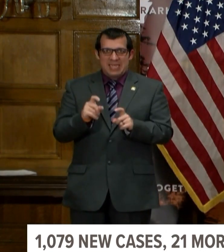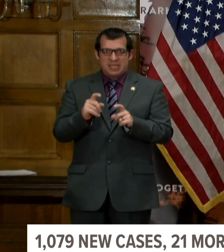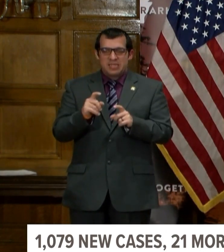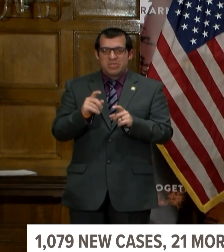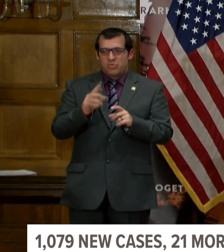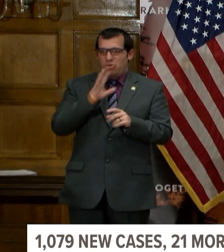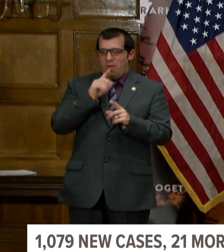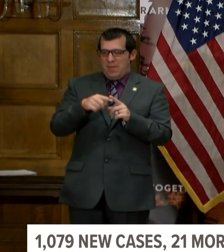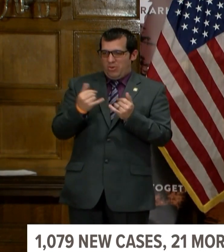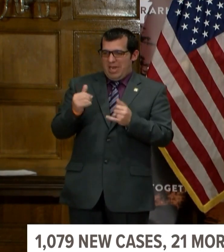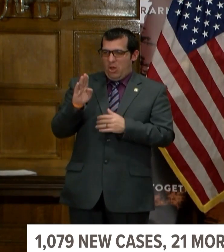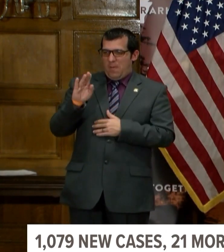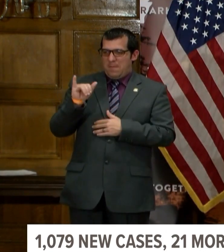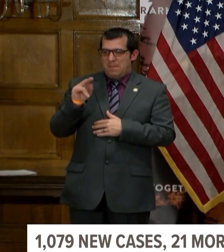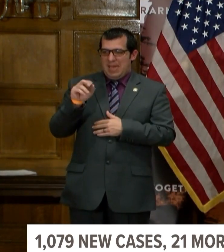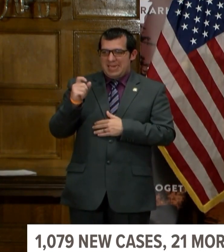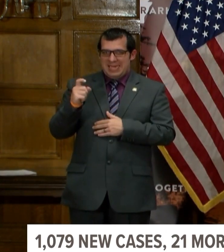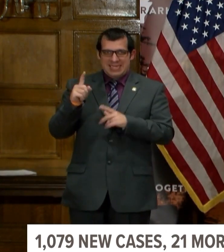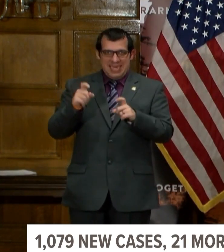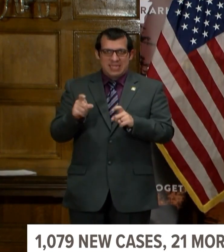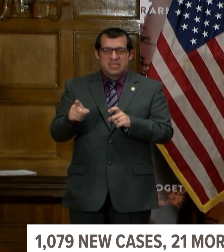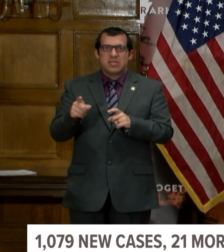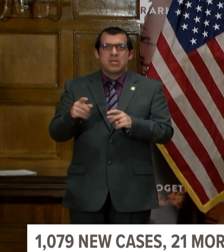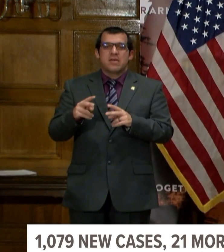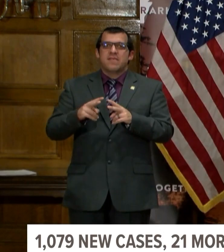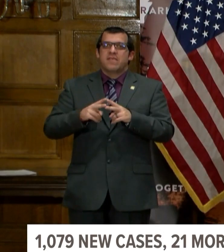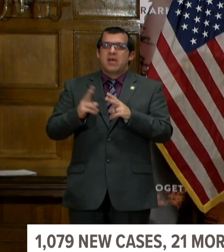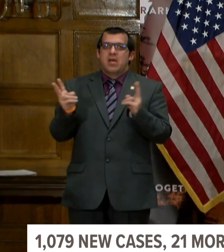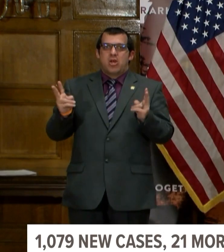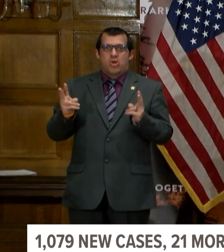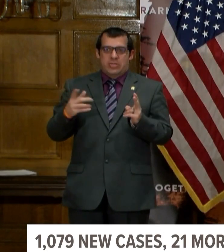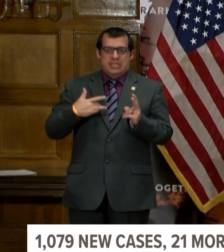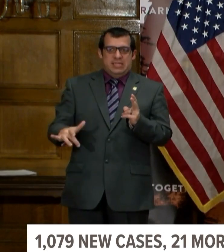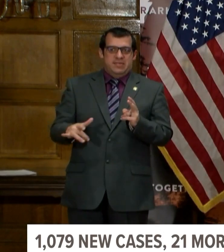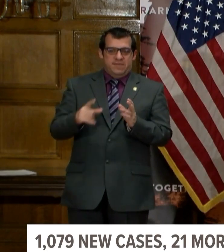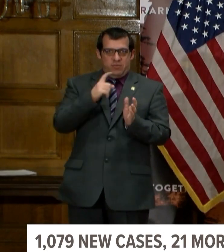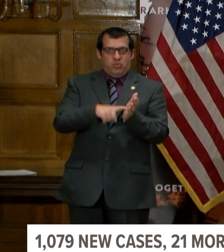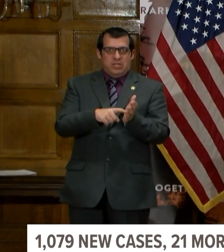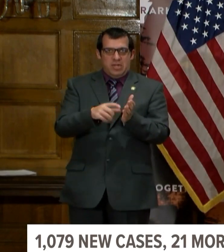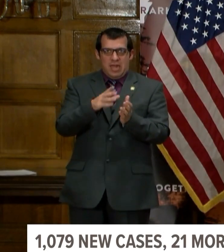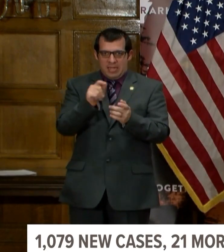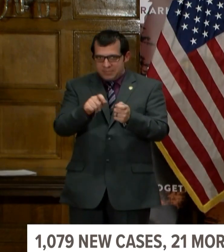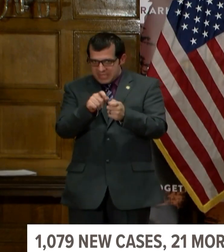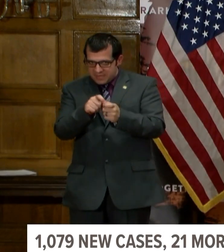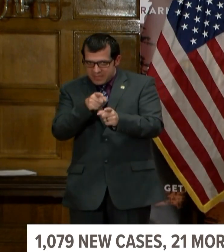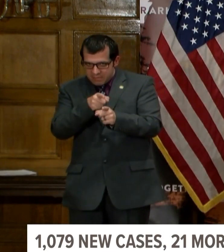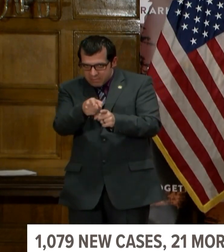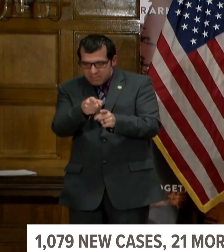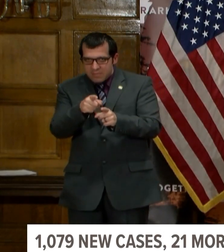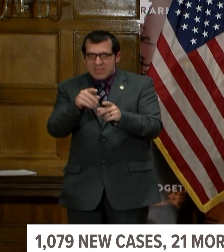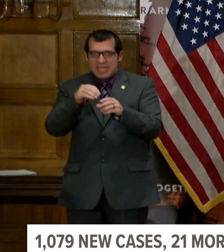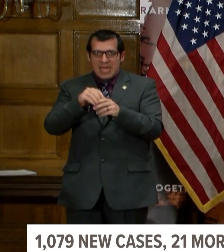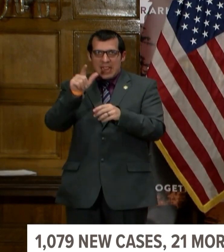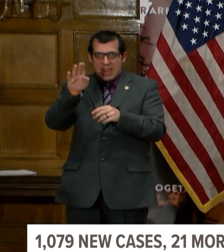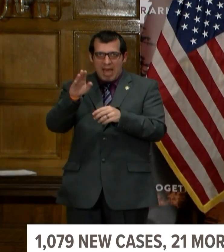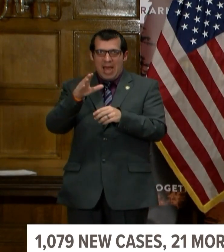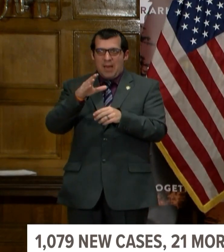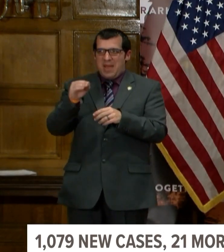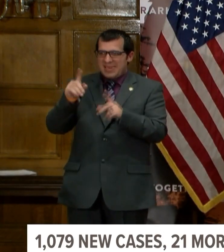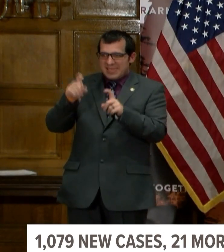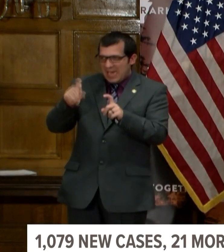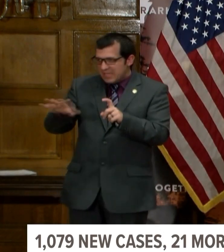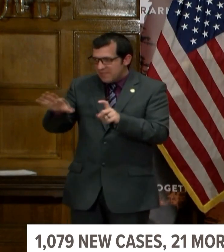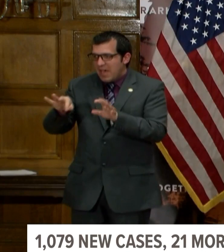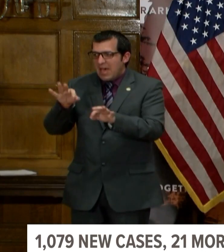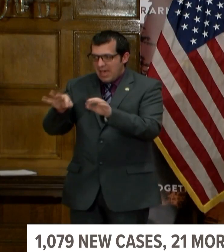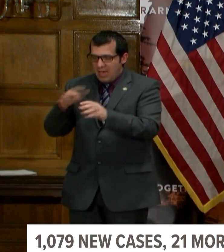the Binax test, these have high sensitivity and high specificity in the laboratory and in the test setting. We hope to see the same